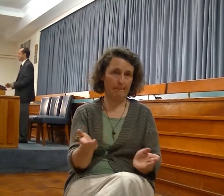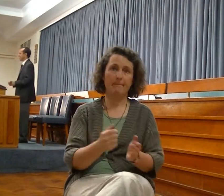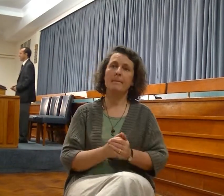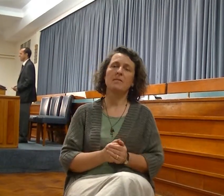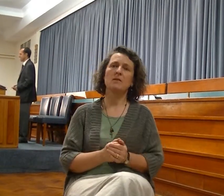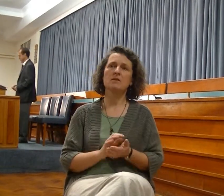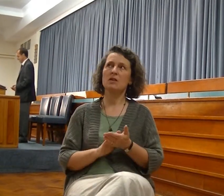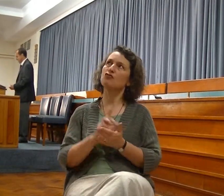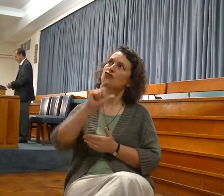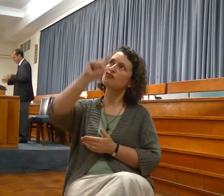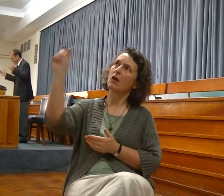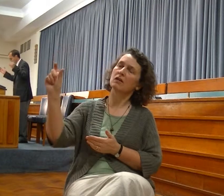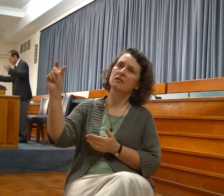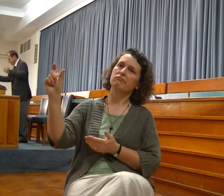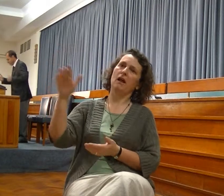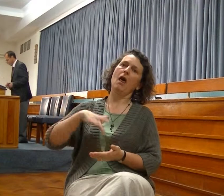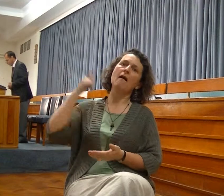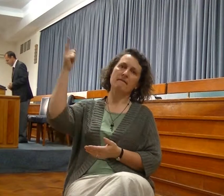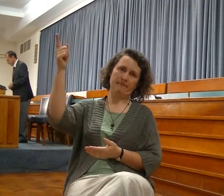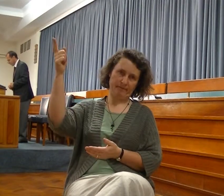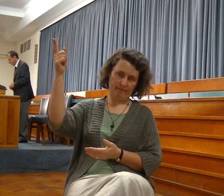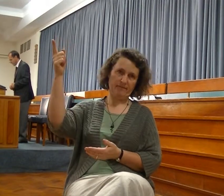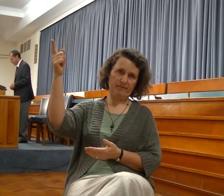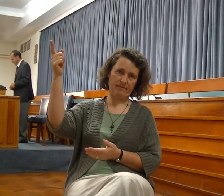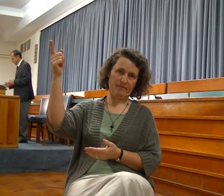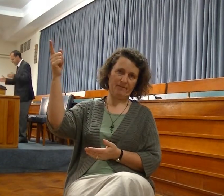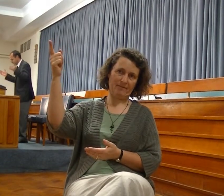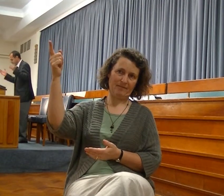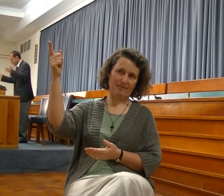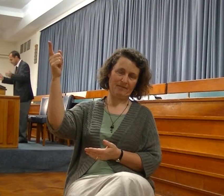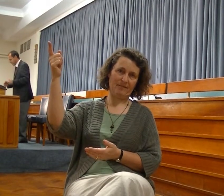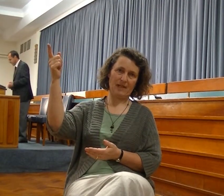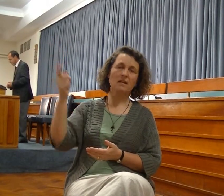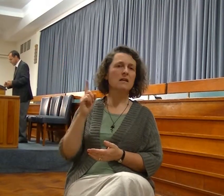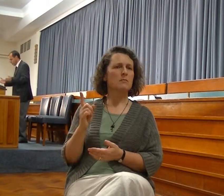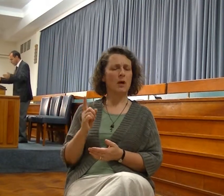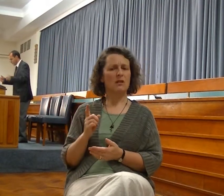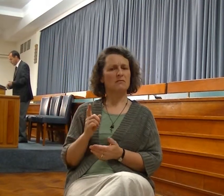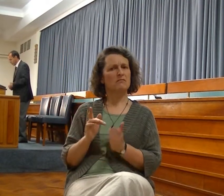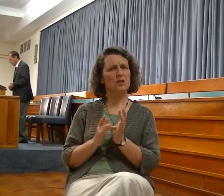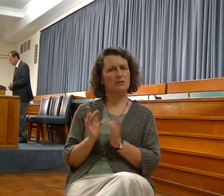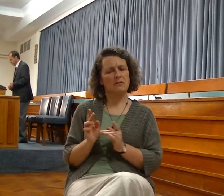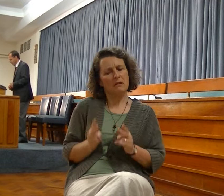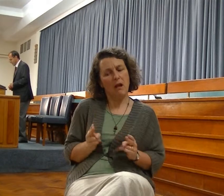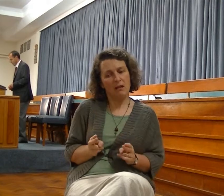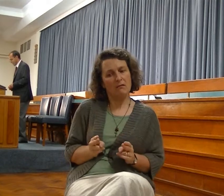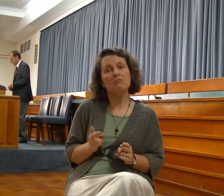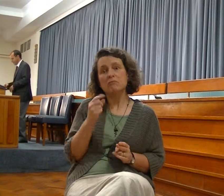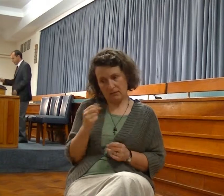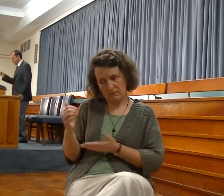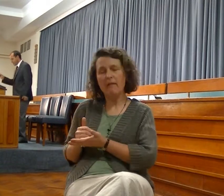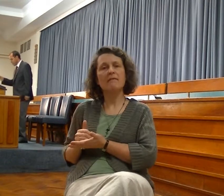them. Christ is alive. And if he was able to save such man in that particular time, what